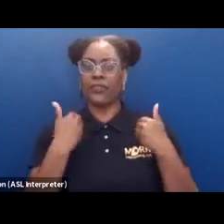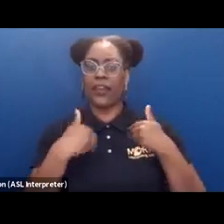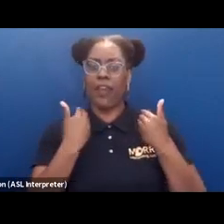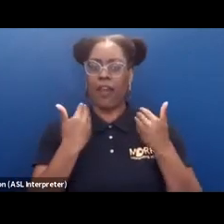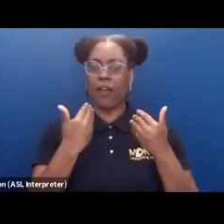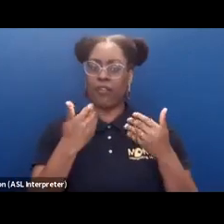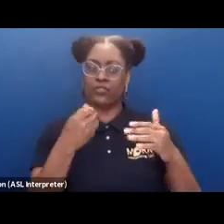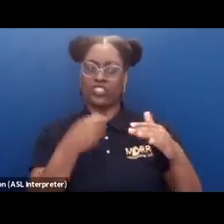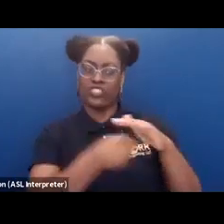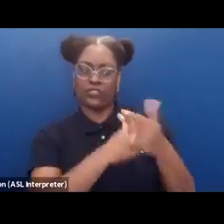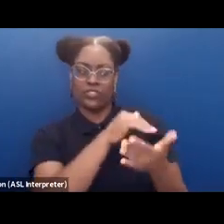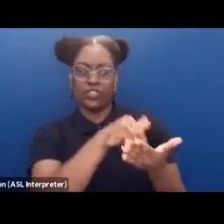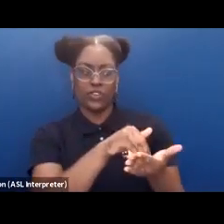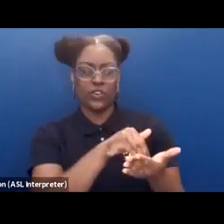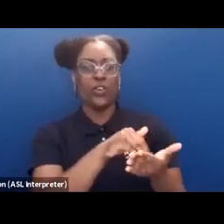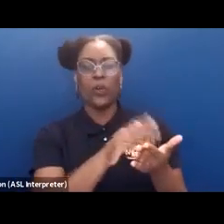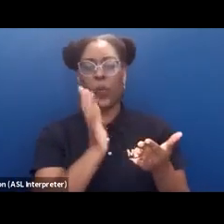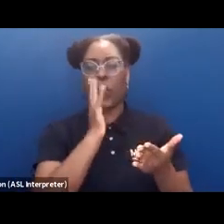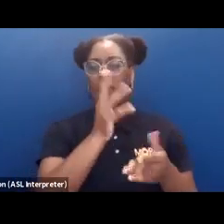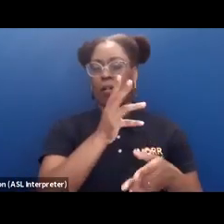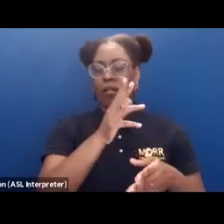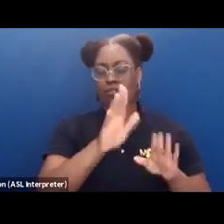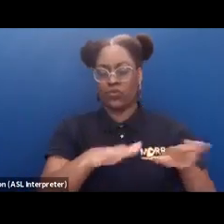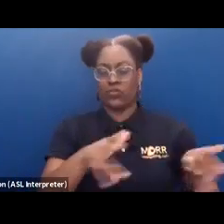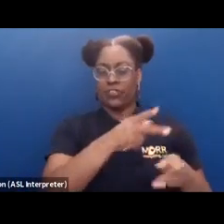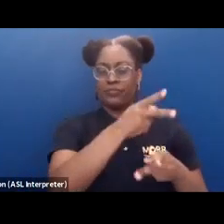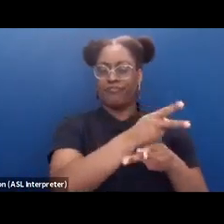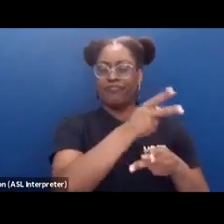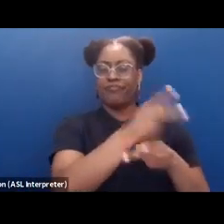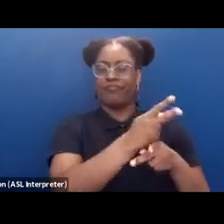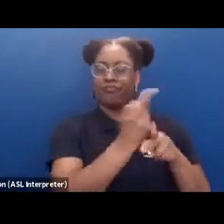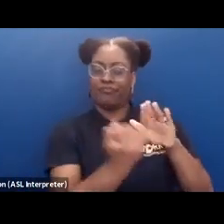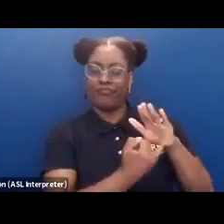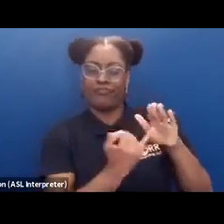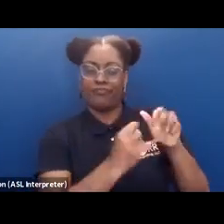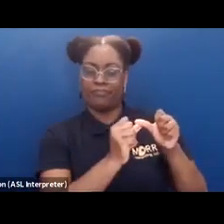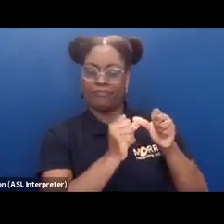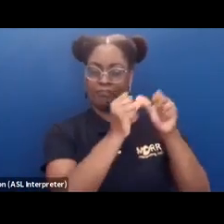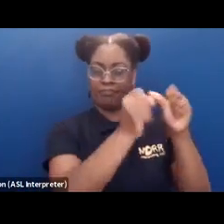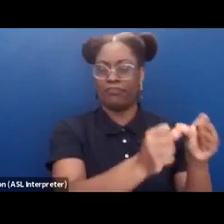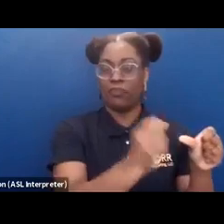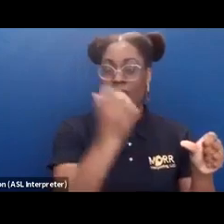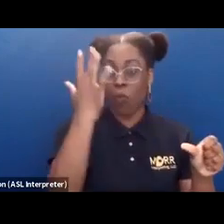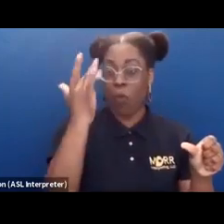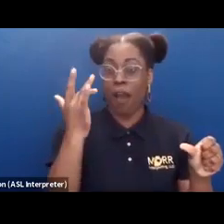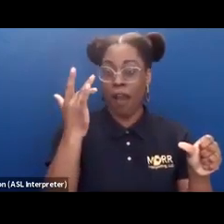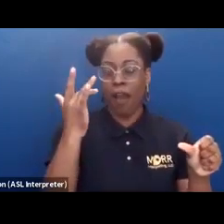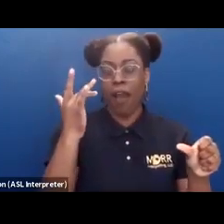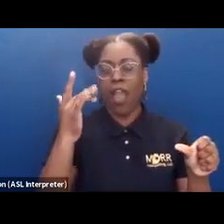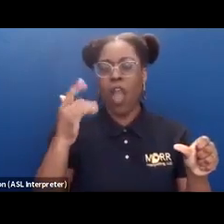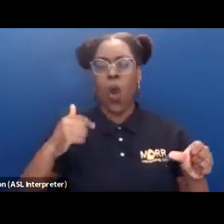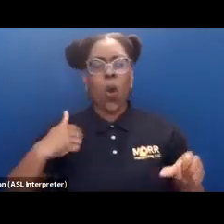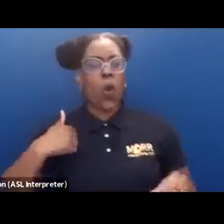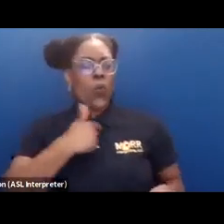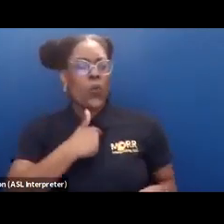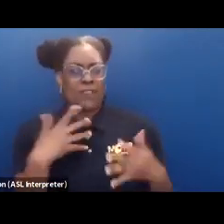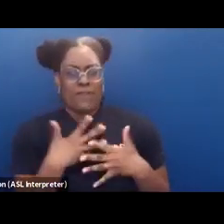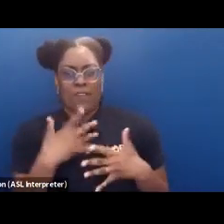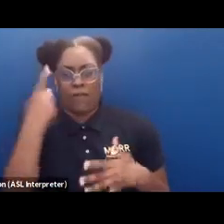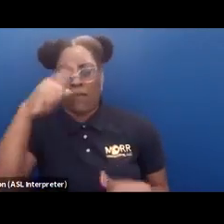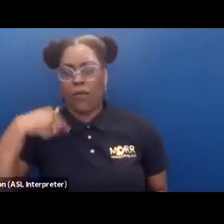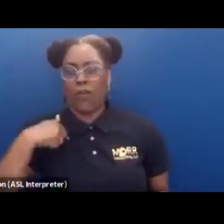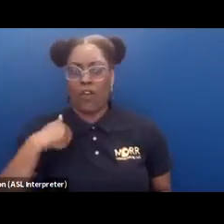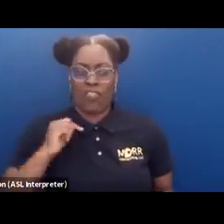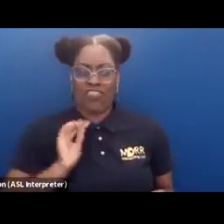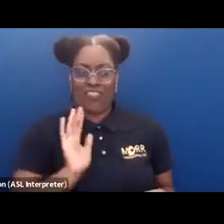for longer periods of time because they fear for their safety. So in fact, here